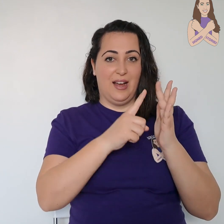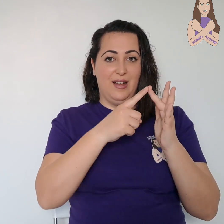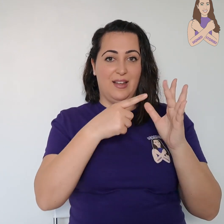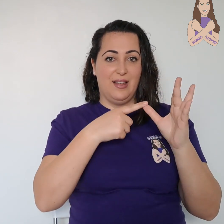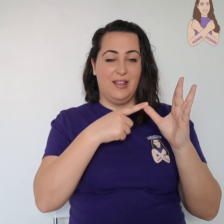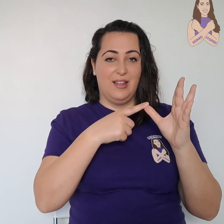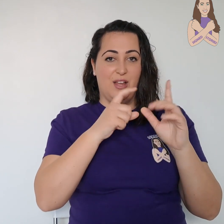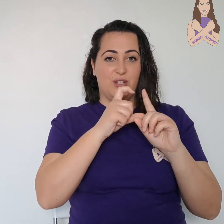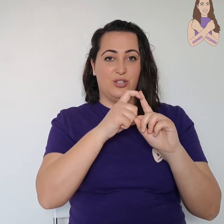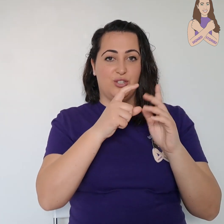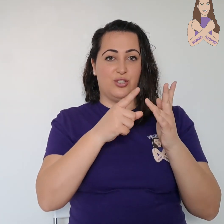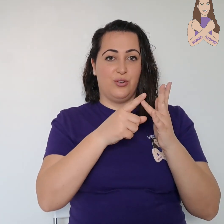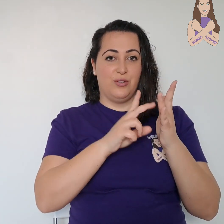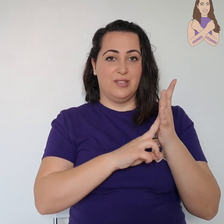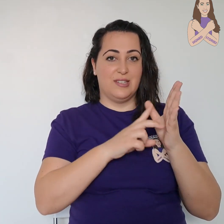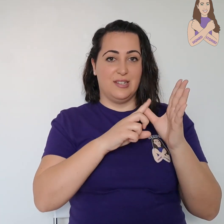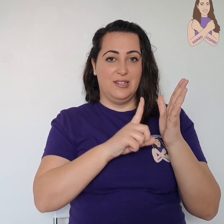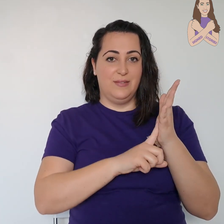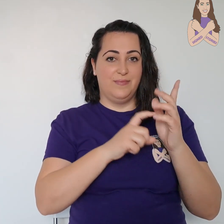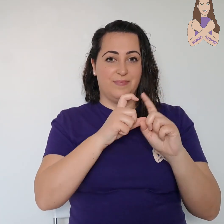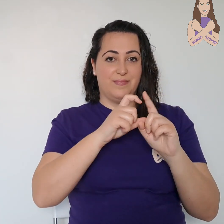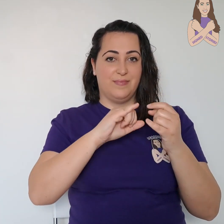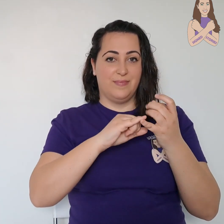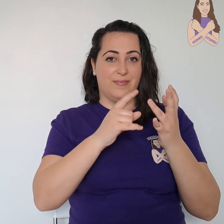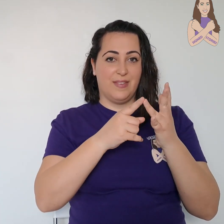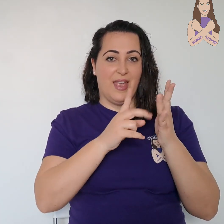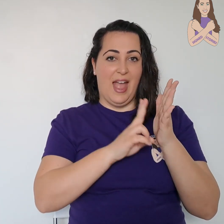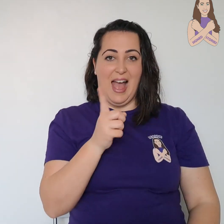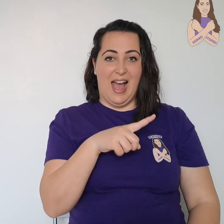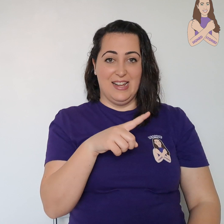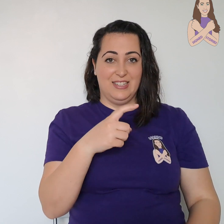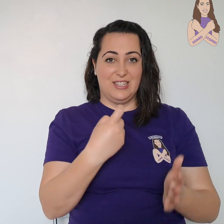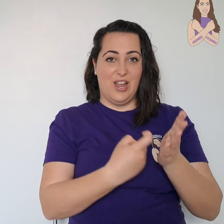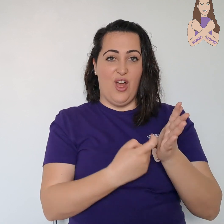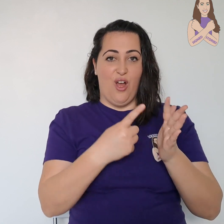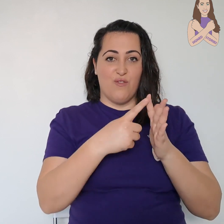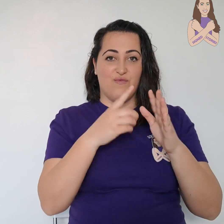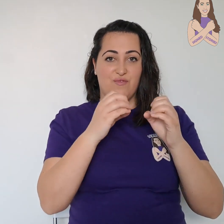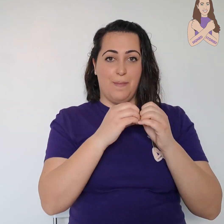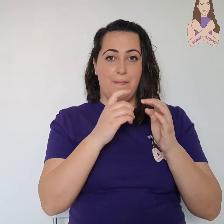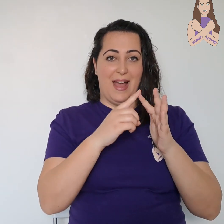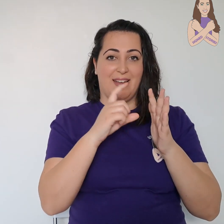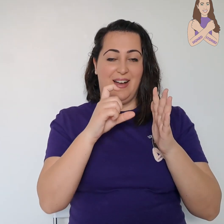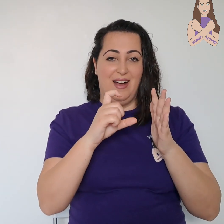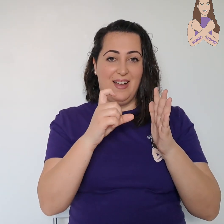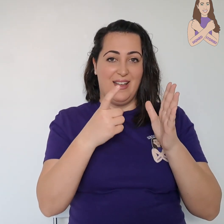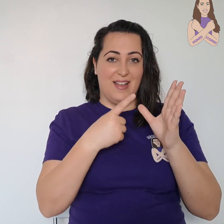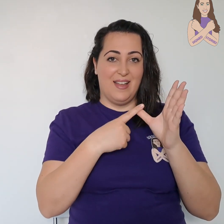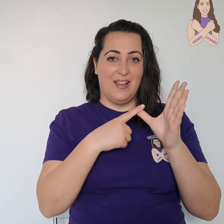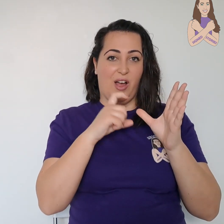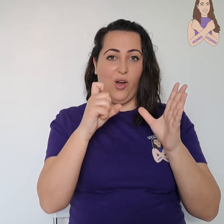Julia Donaldson and Rebecca